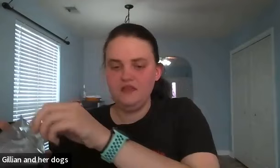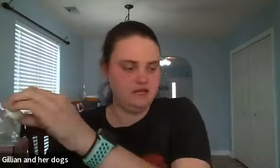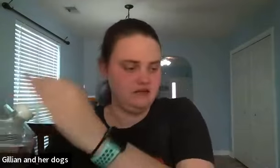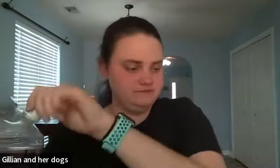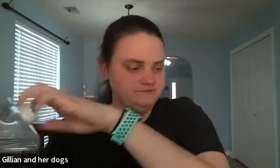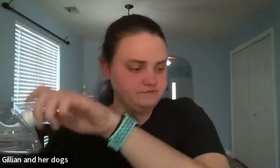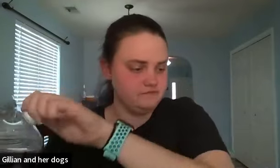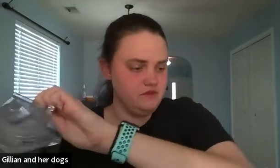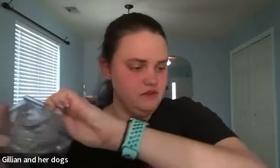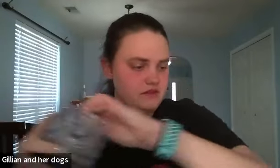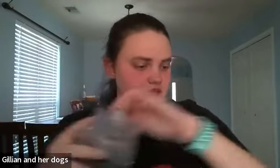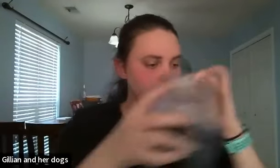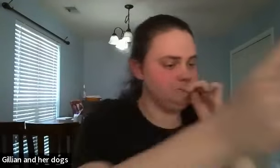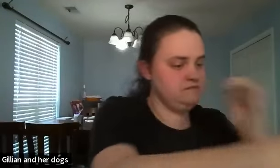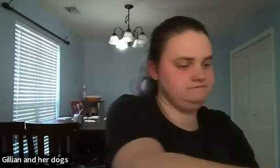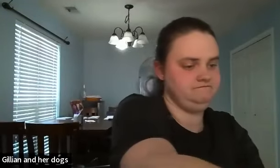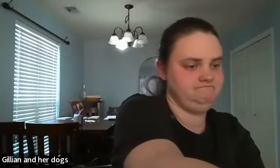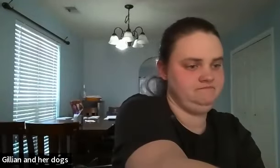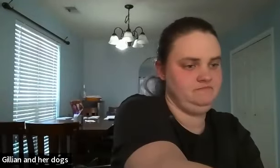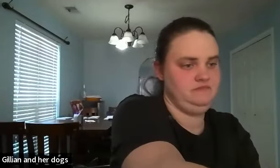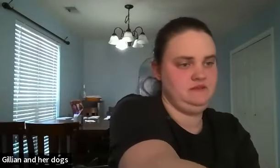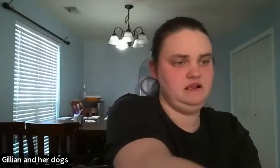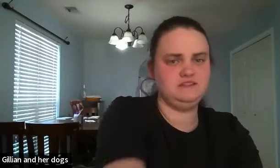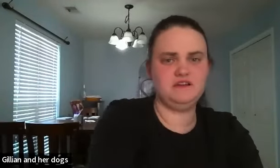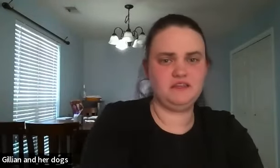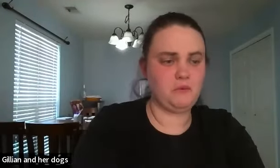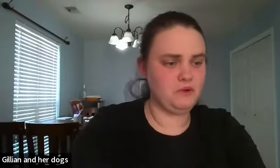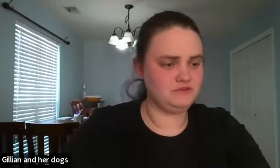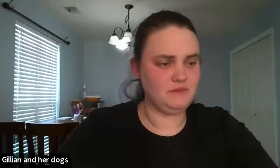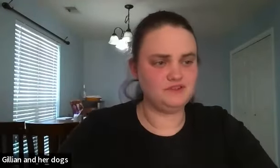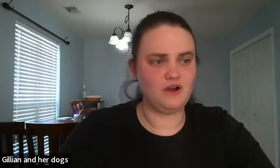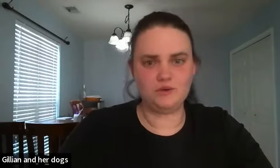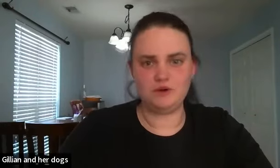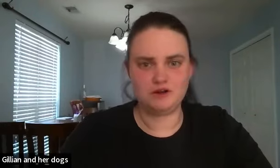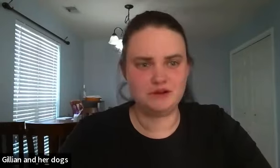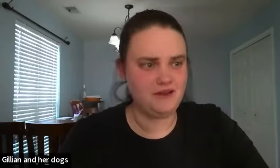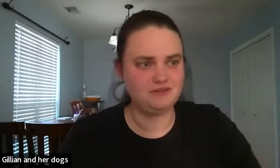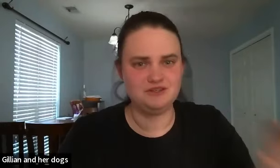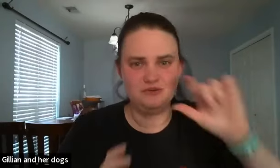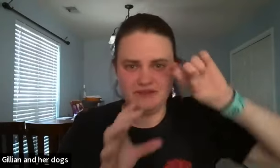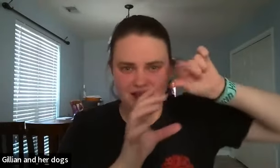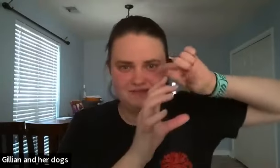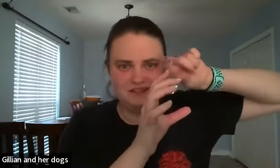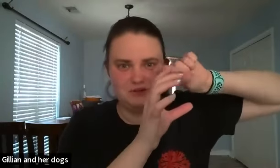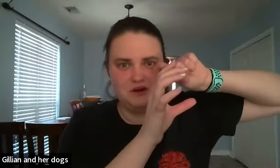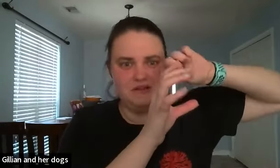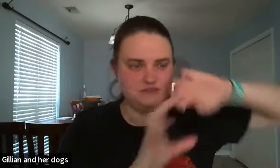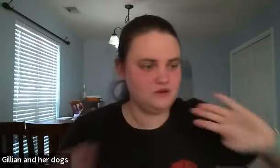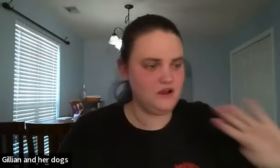All righty. And then I also have like the most, my most awkward water bottle out too. The one like I have to like screw it on and screw it off, and